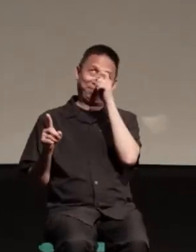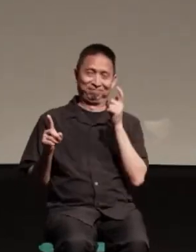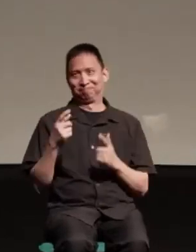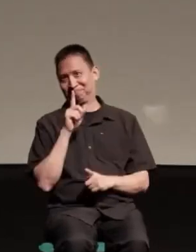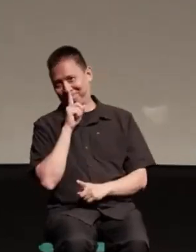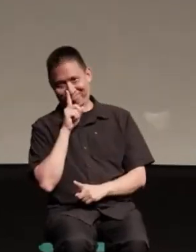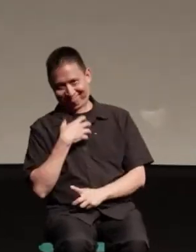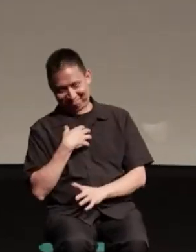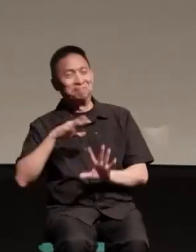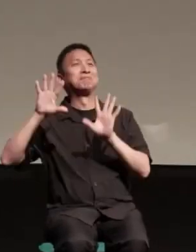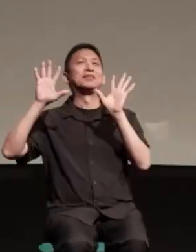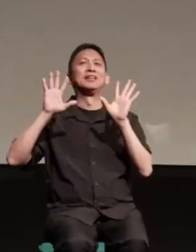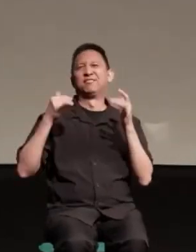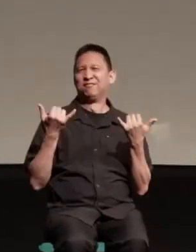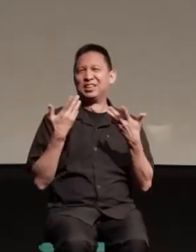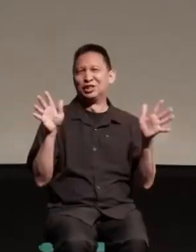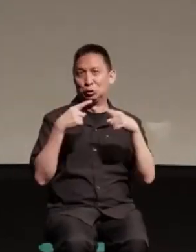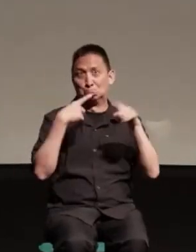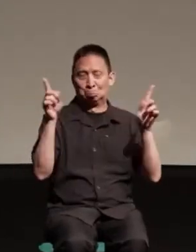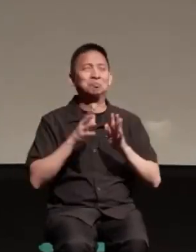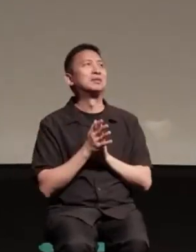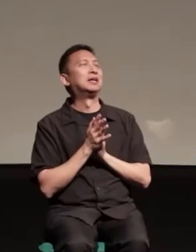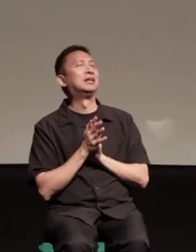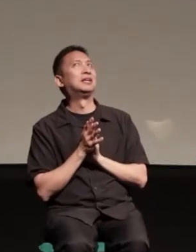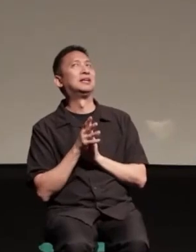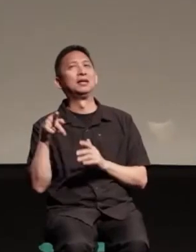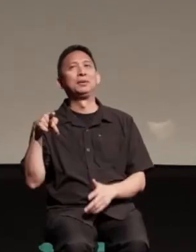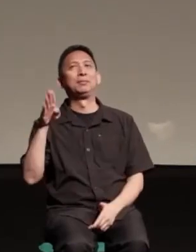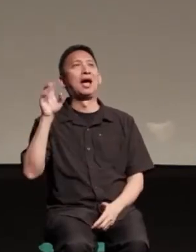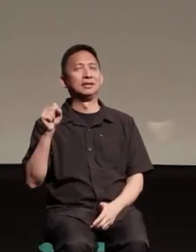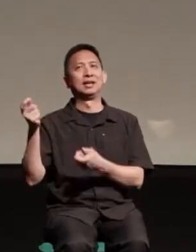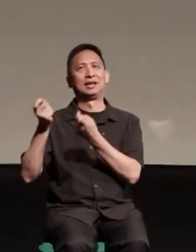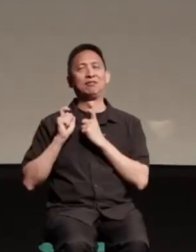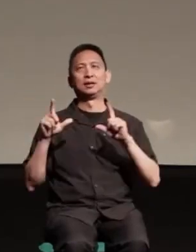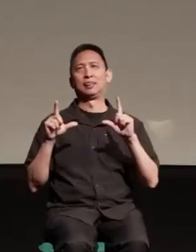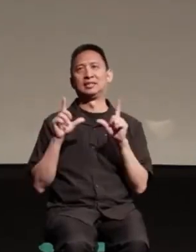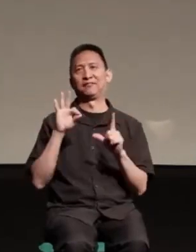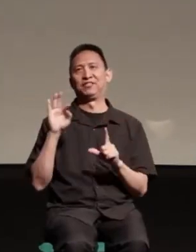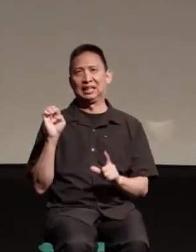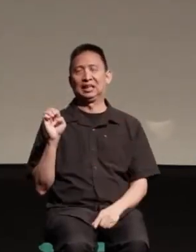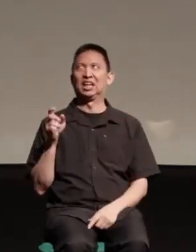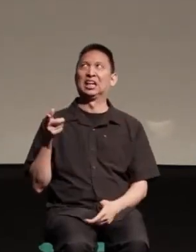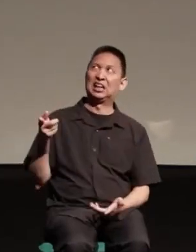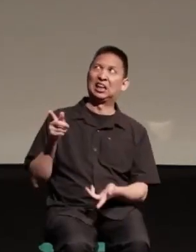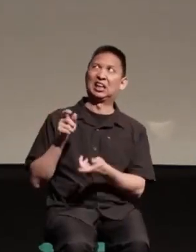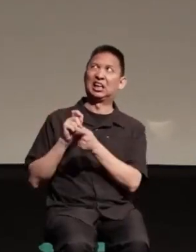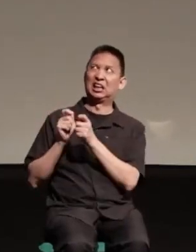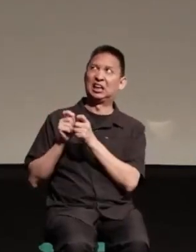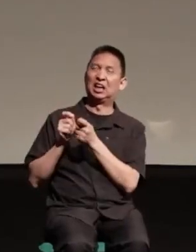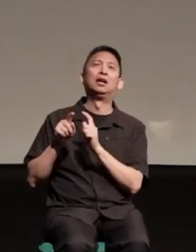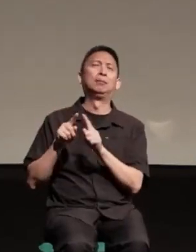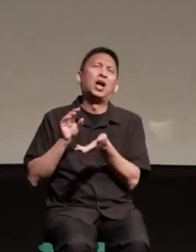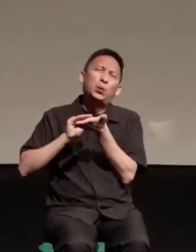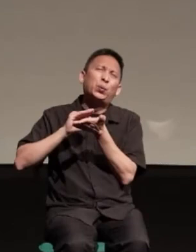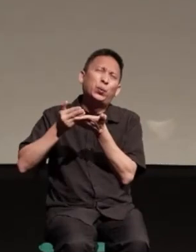So that was really, they did give us a fee, licensing fee, obviously, but it was, PBS, so it was fairly small.